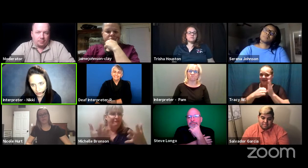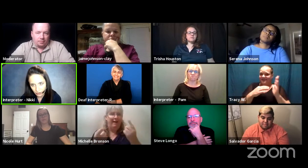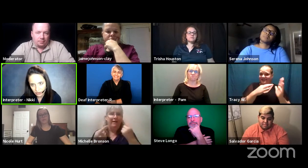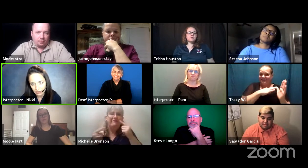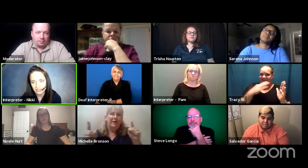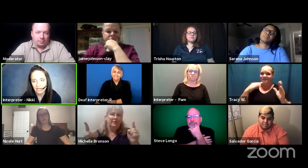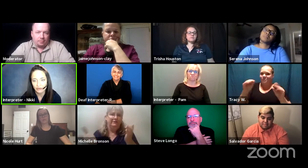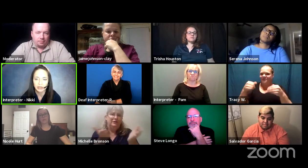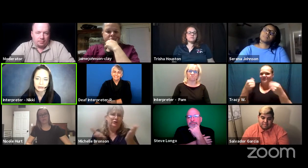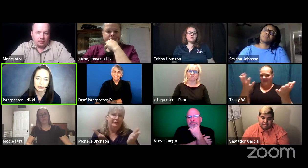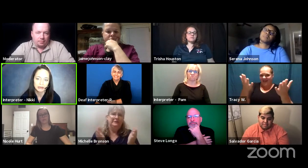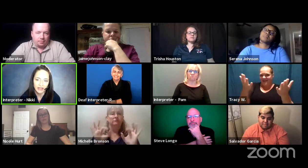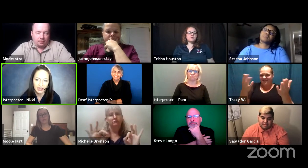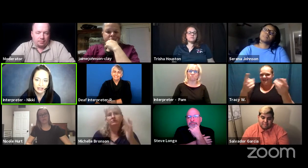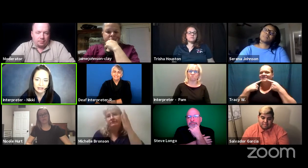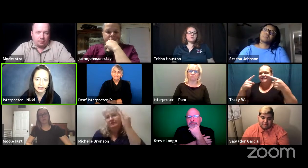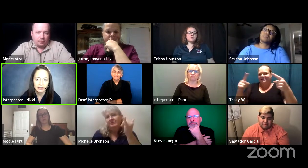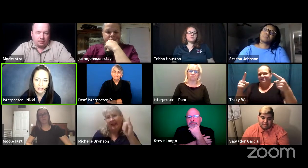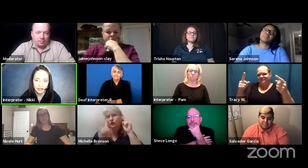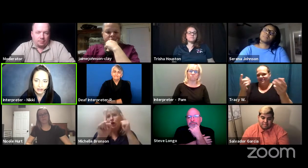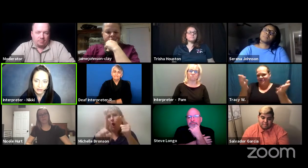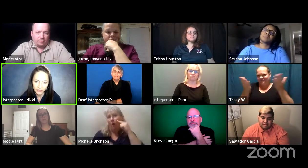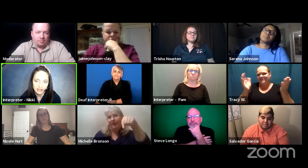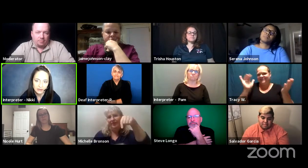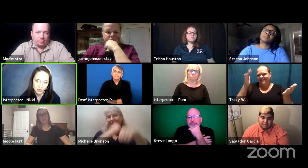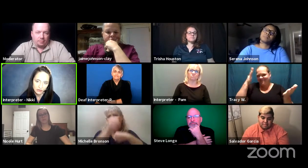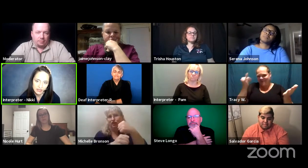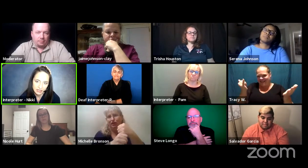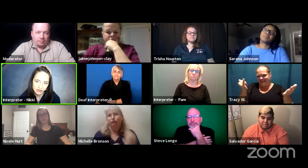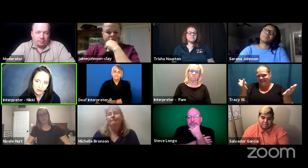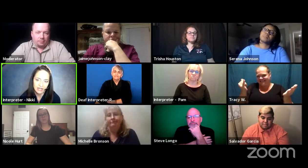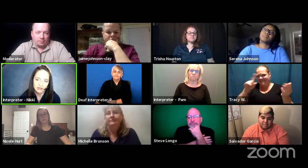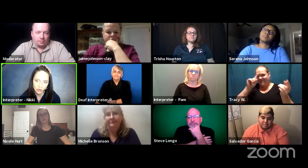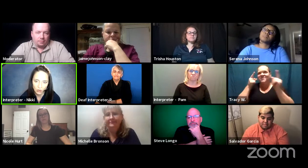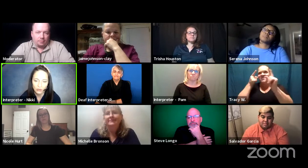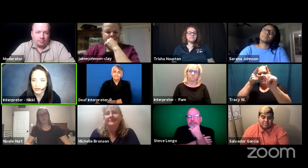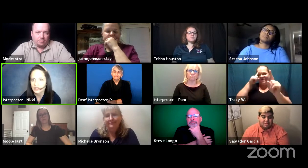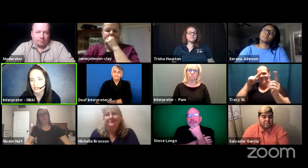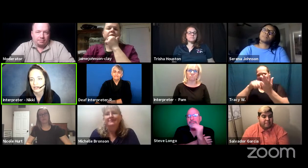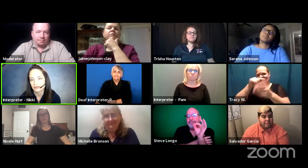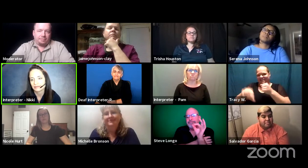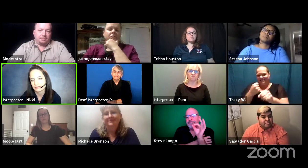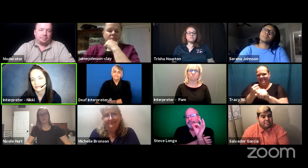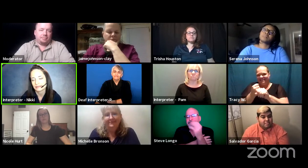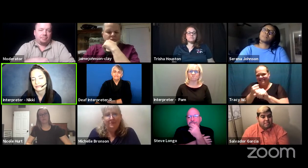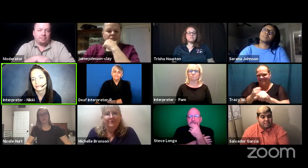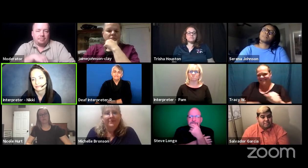account, the staff would be able to provide effective services. So that is the goal for this year.